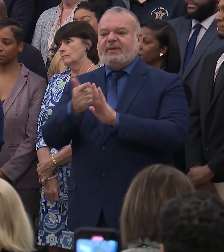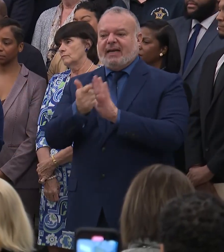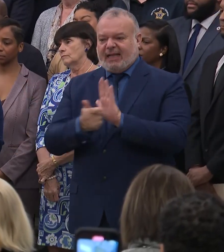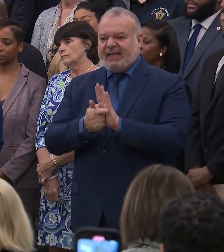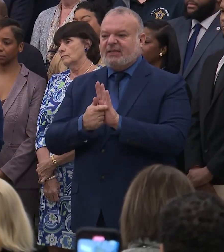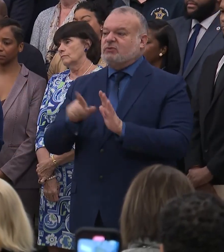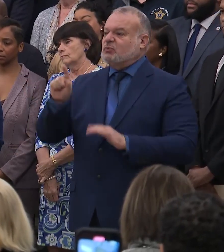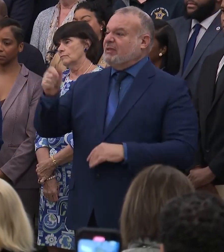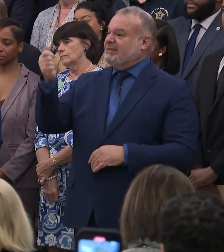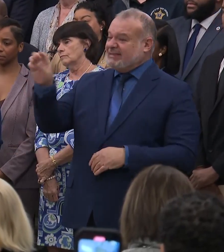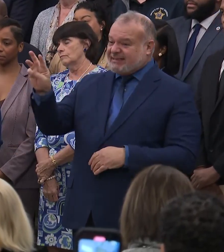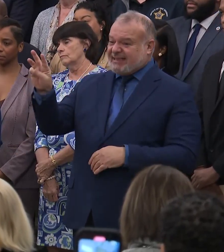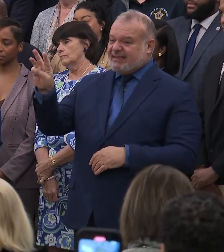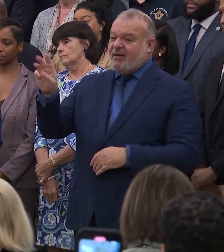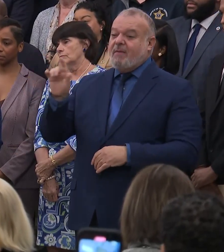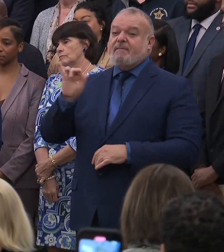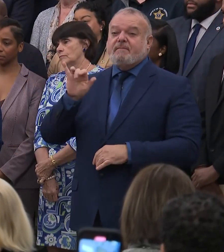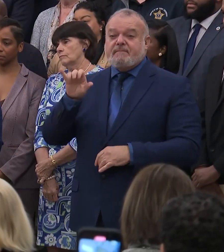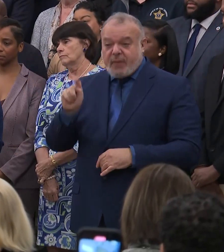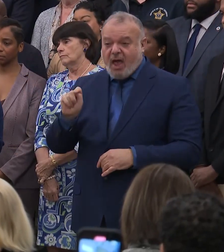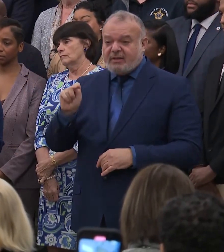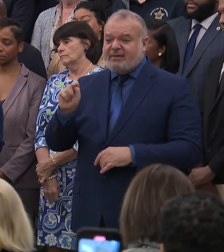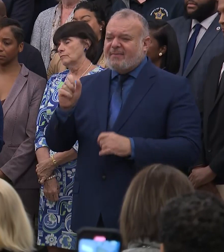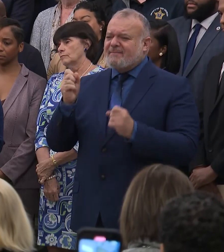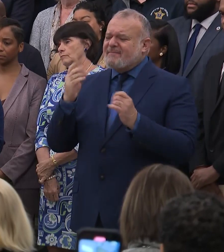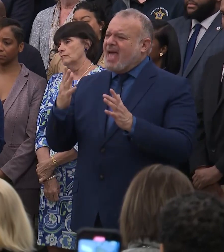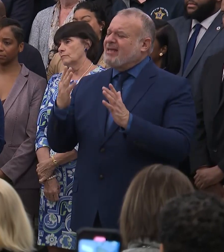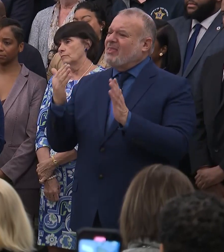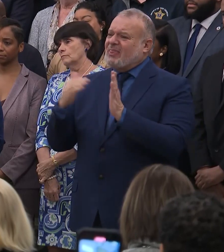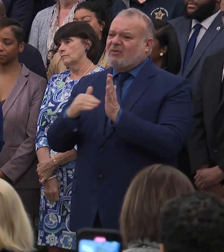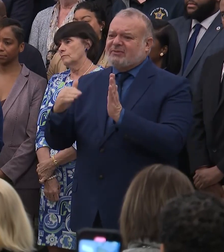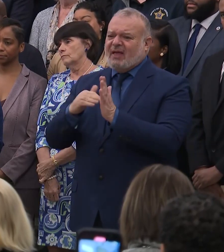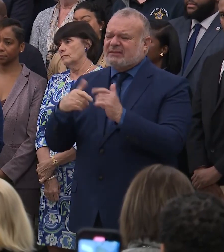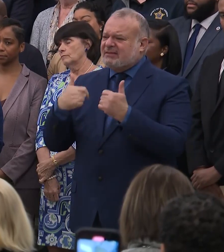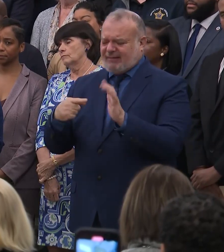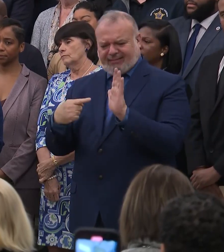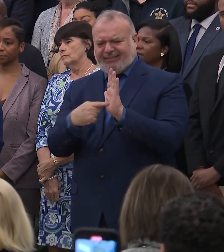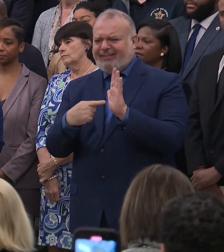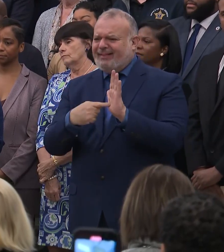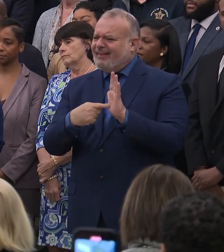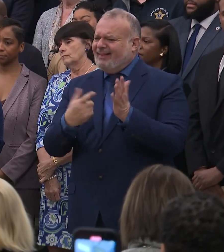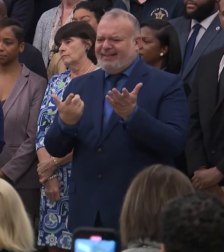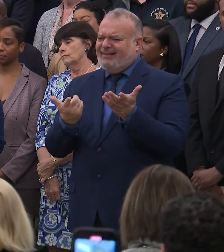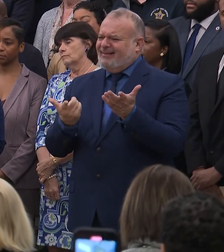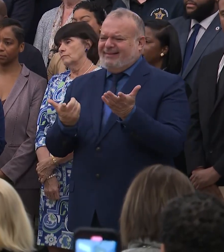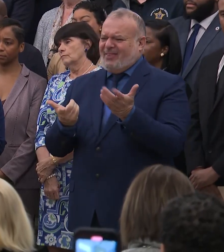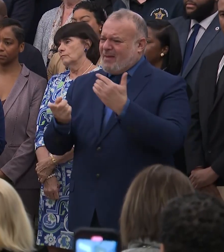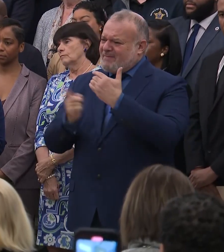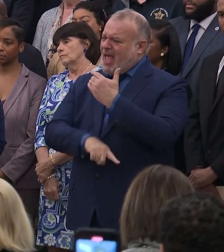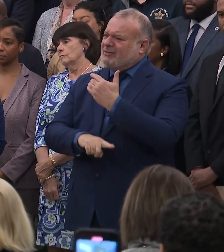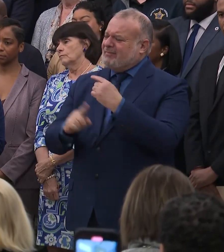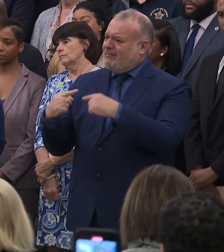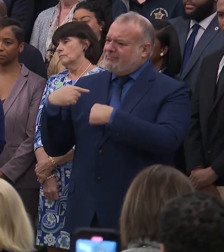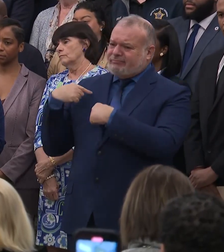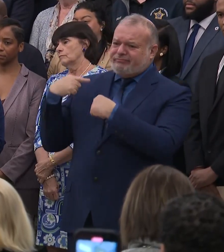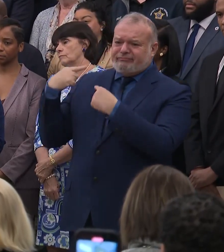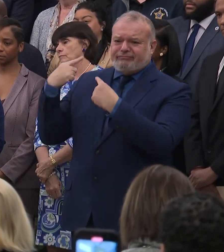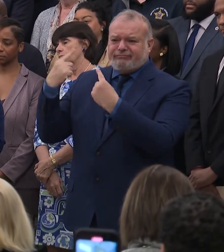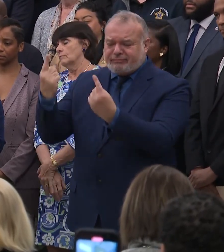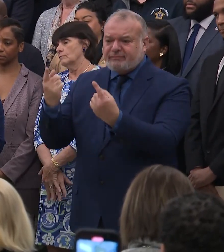are still living with a conviction on their records. A conviction that may be a barrier